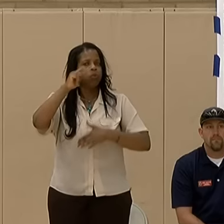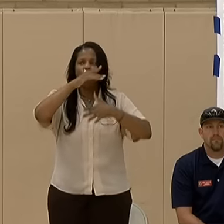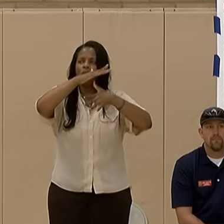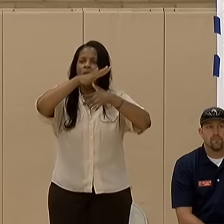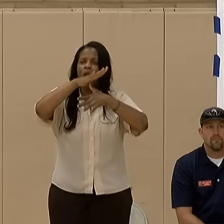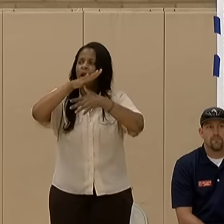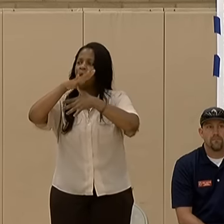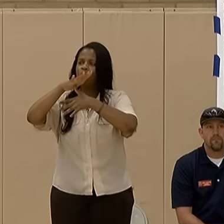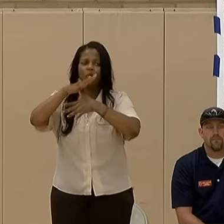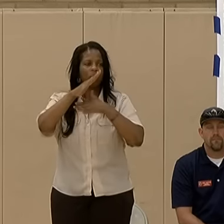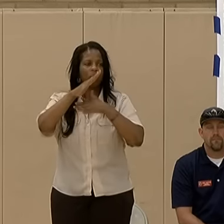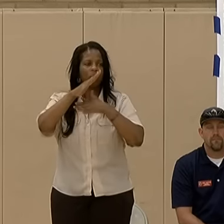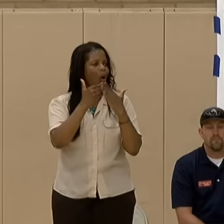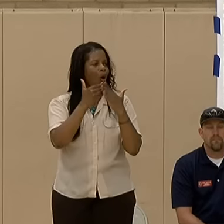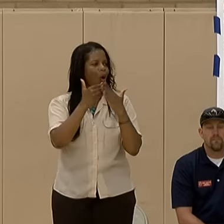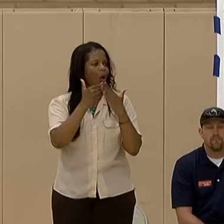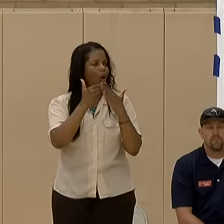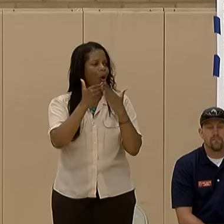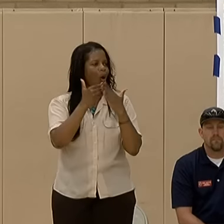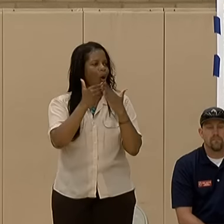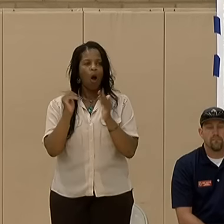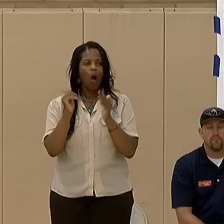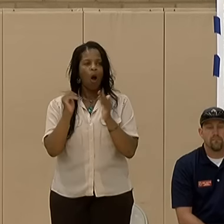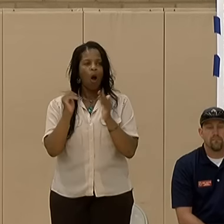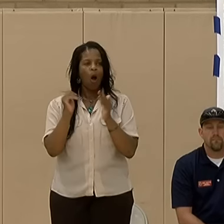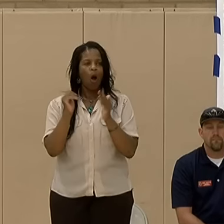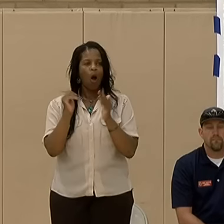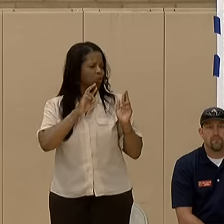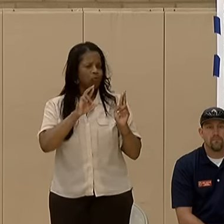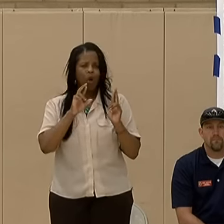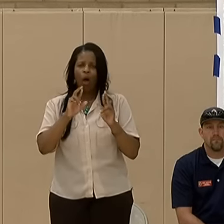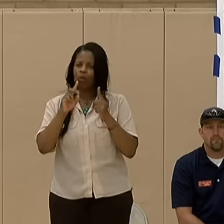helicopters, all of that. Everybody's responding.